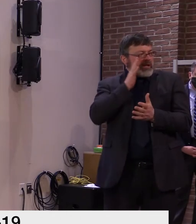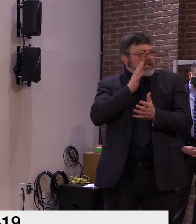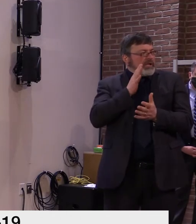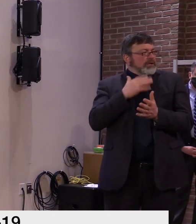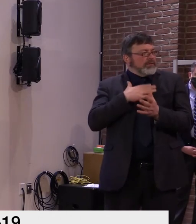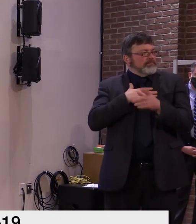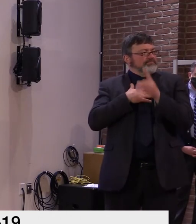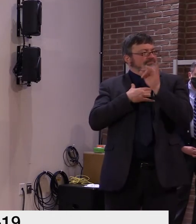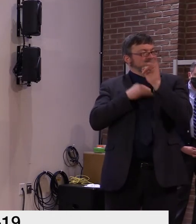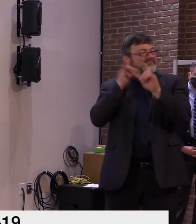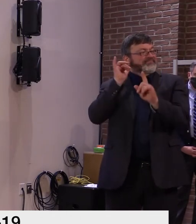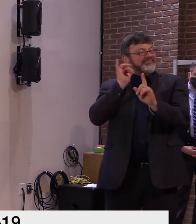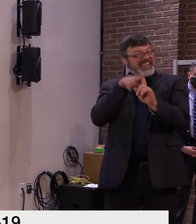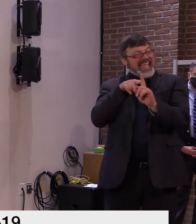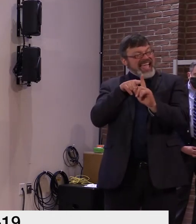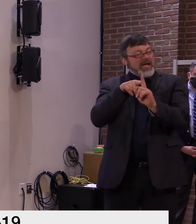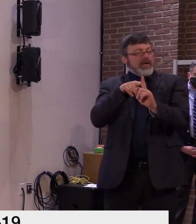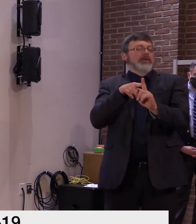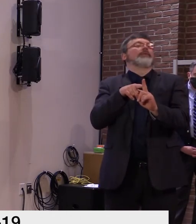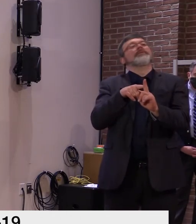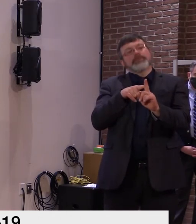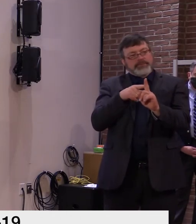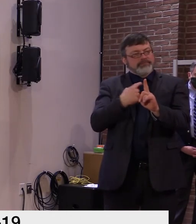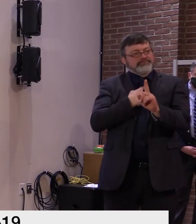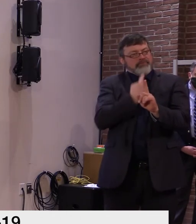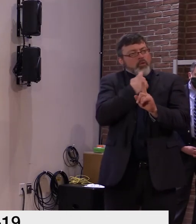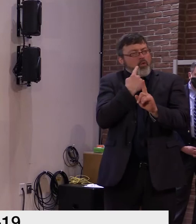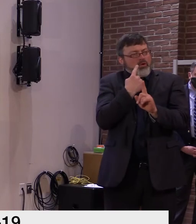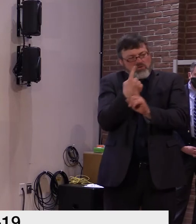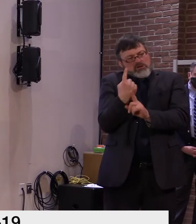the rule. But nonetheless,